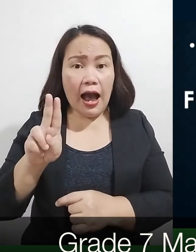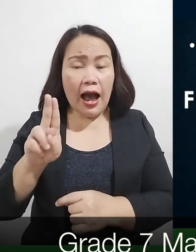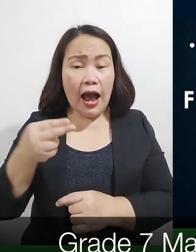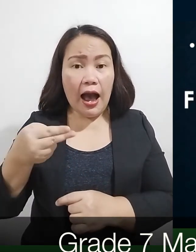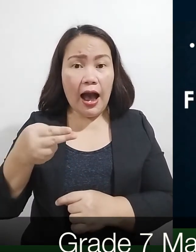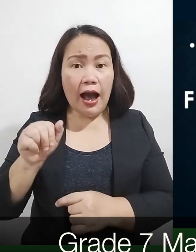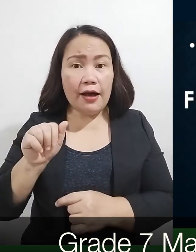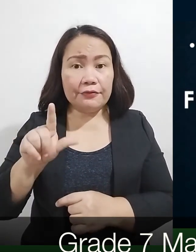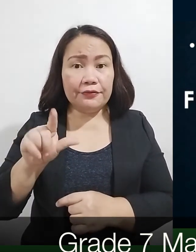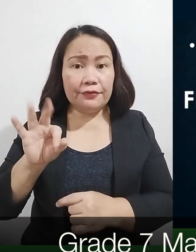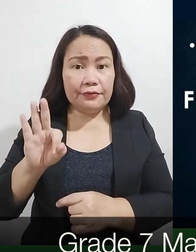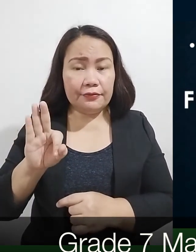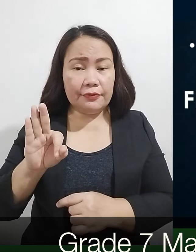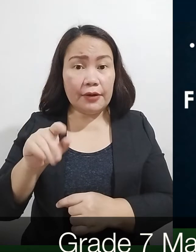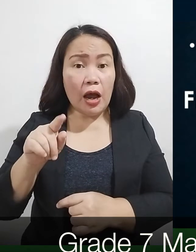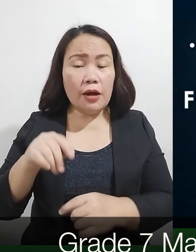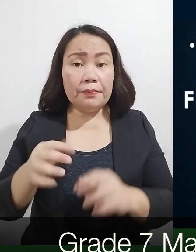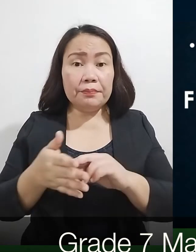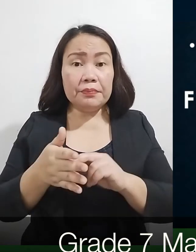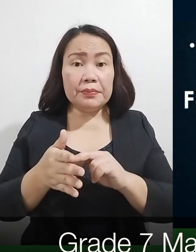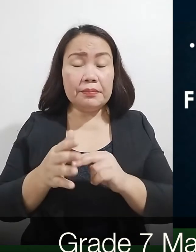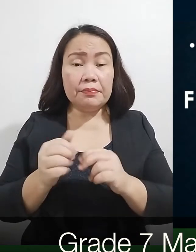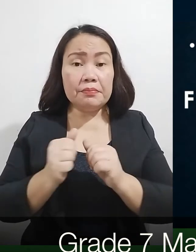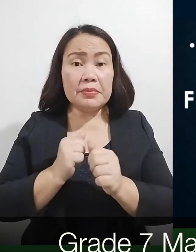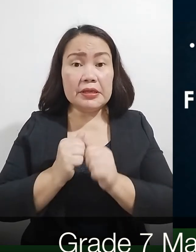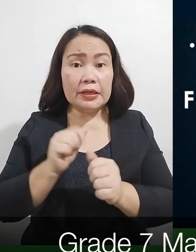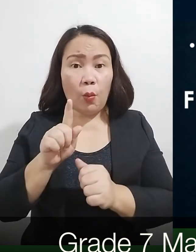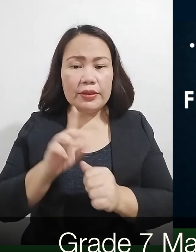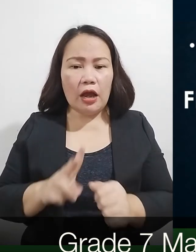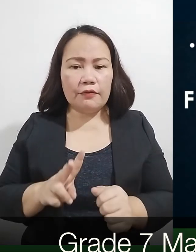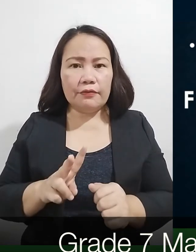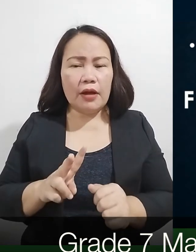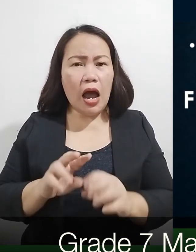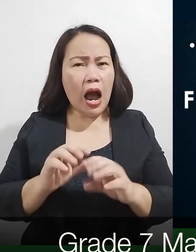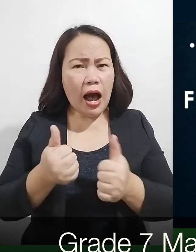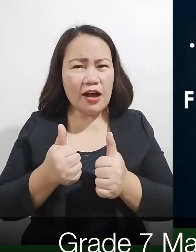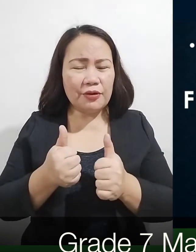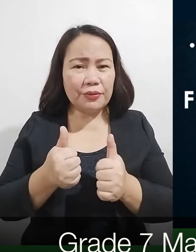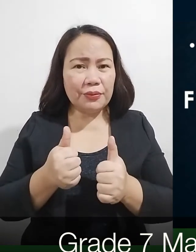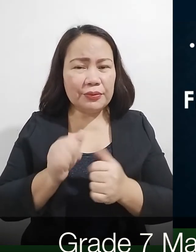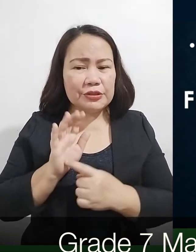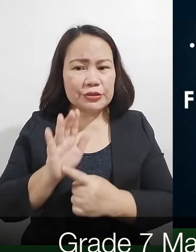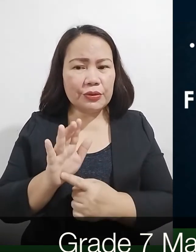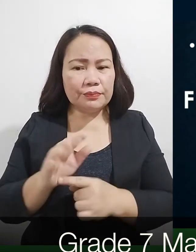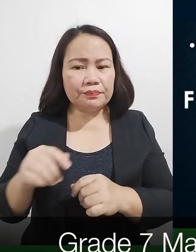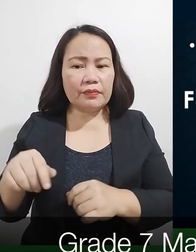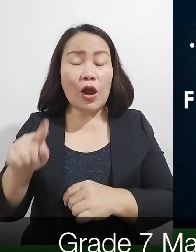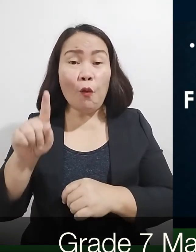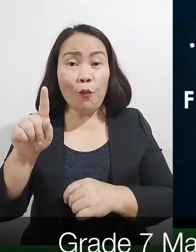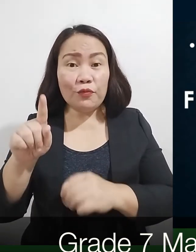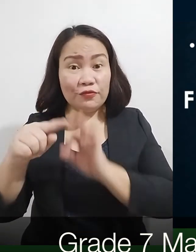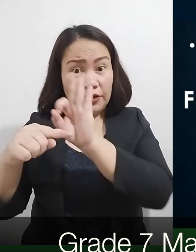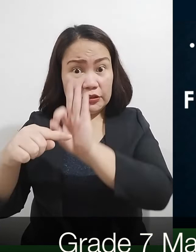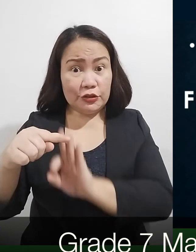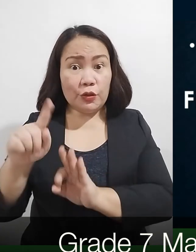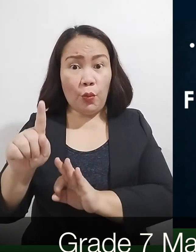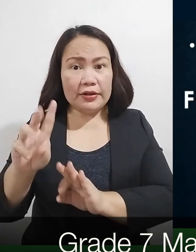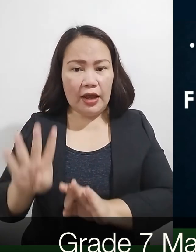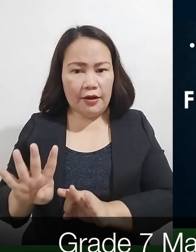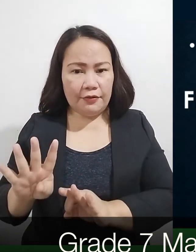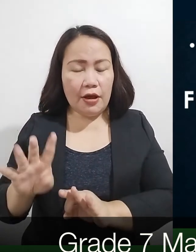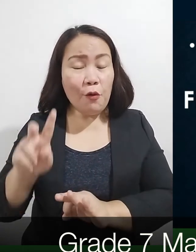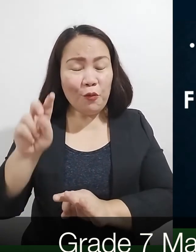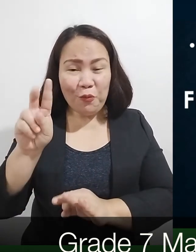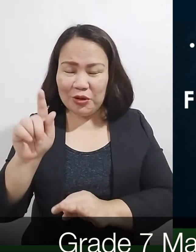natin i-express yung half sa fraction, percent, and decimal. Alright, so for a fraction, we can have it